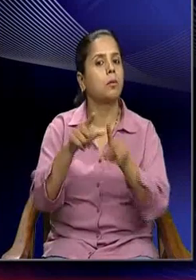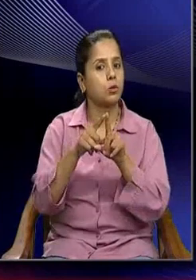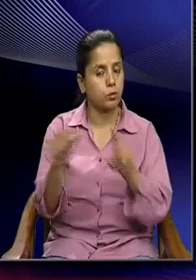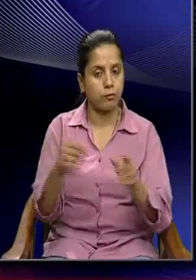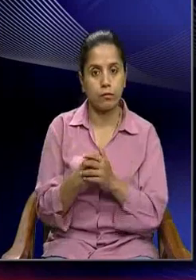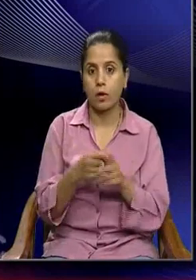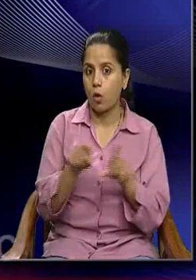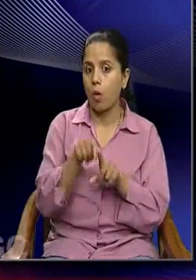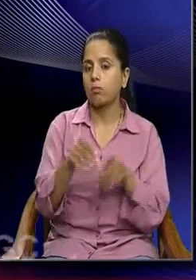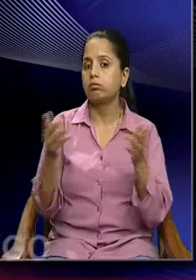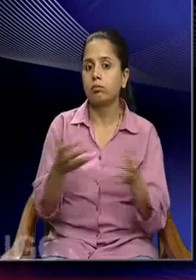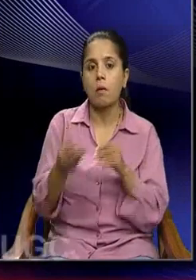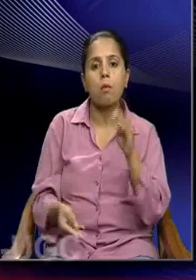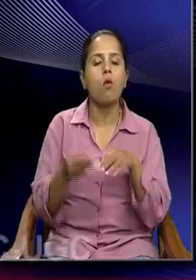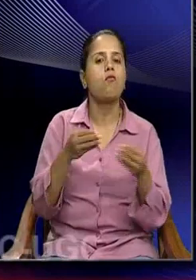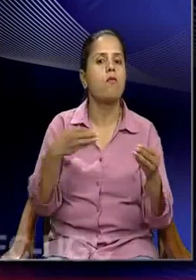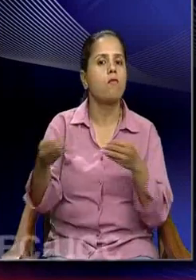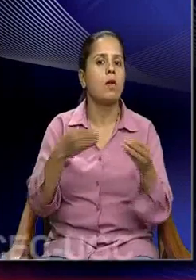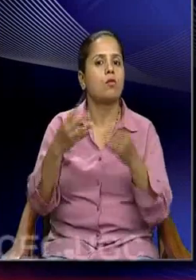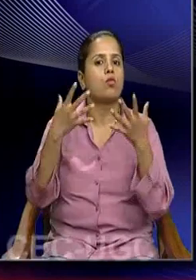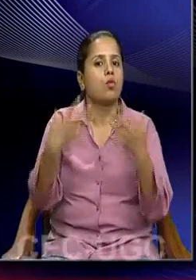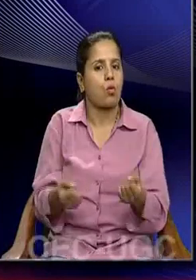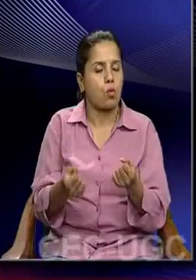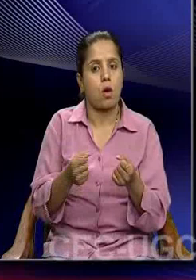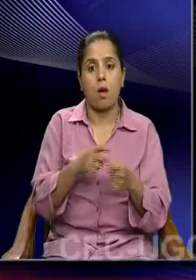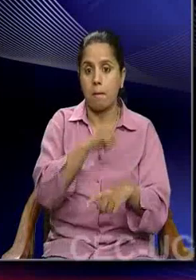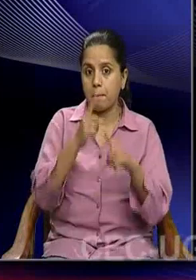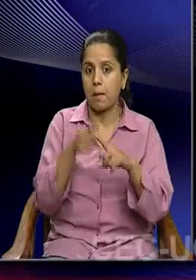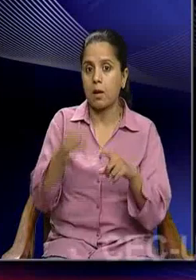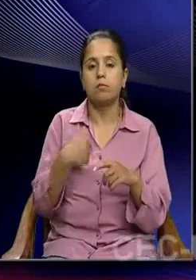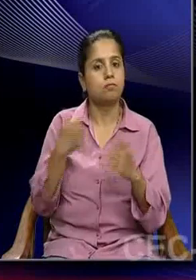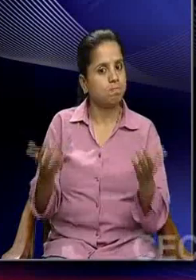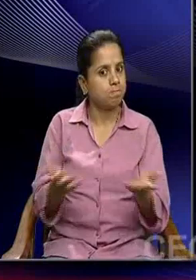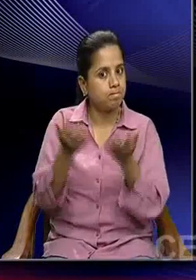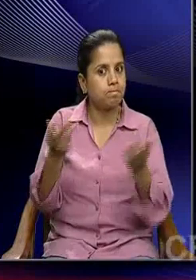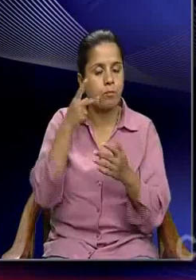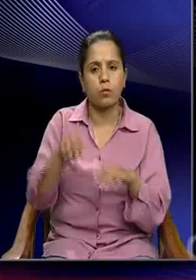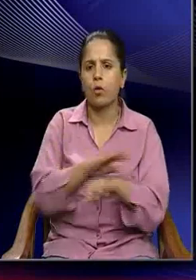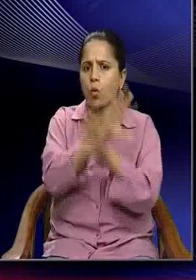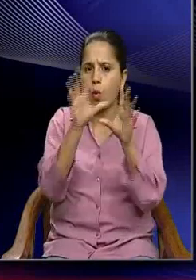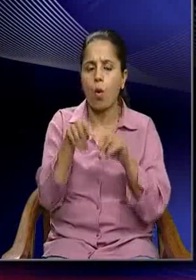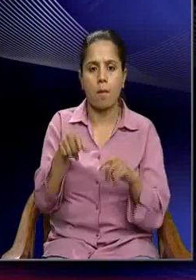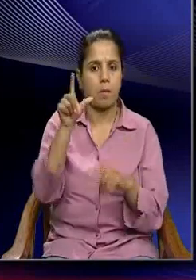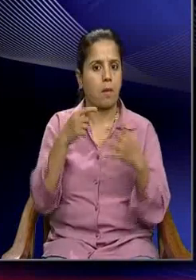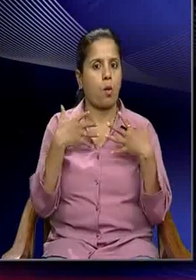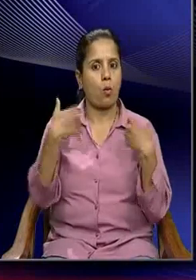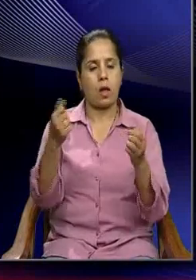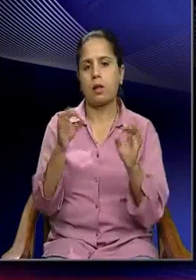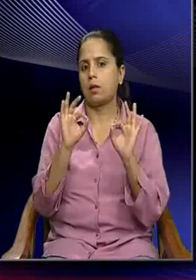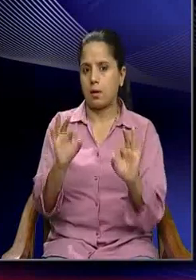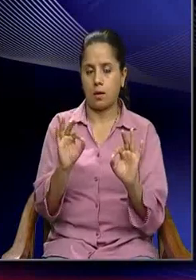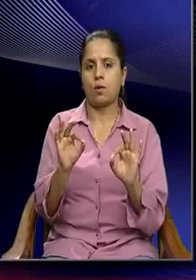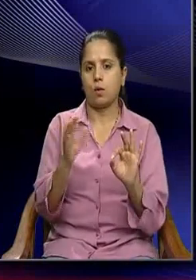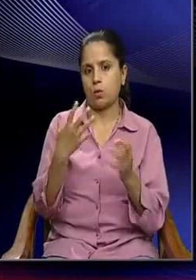also to increase flexibility and to promote overall well-being.